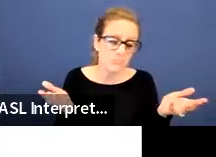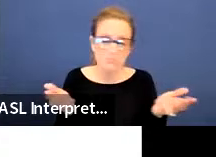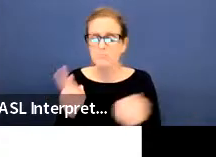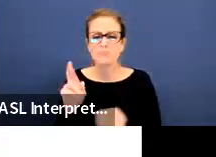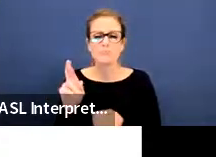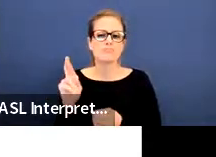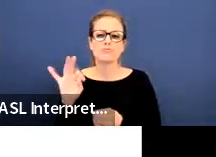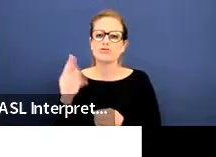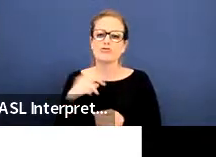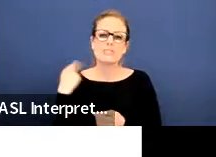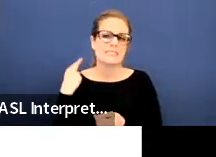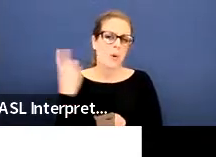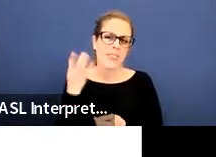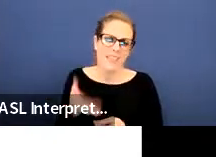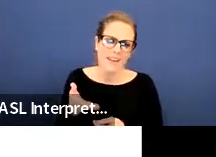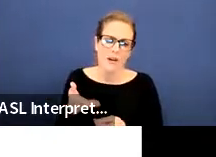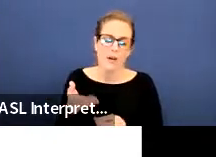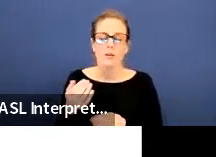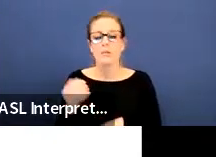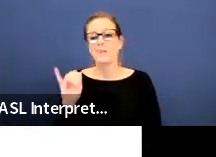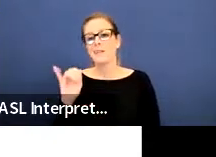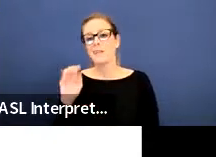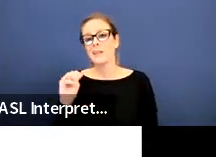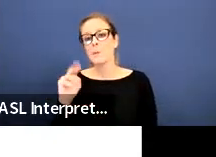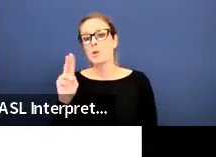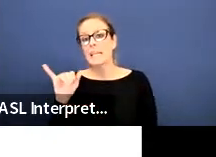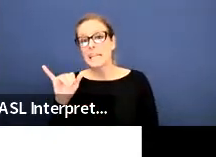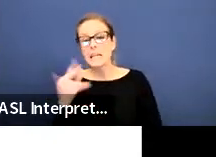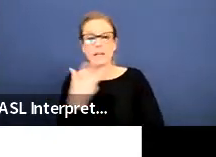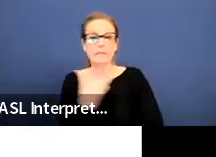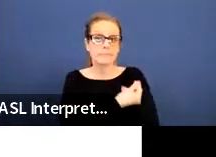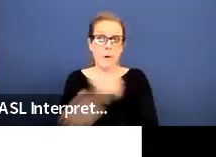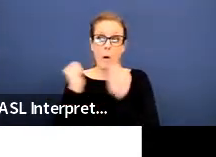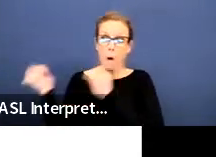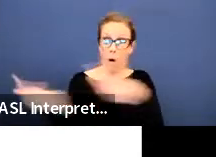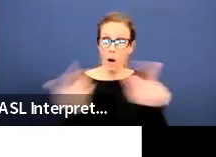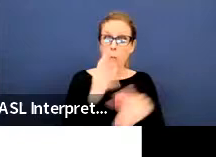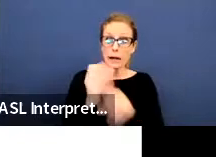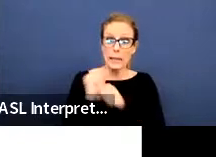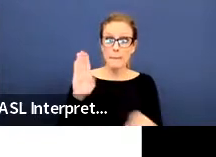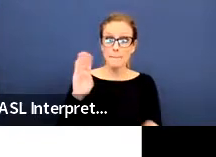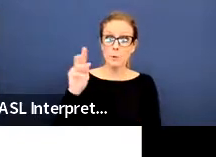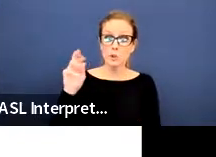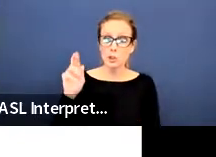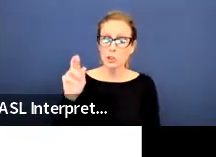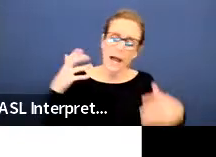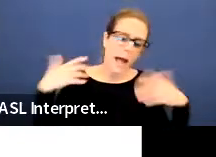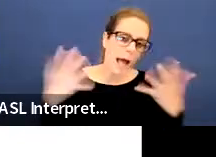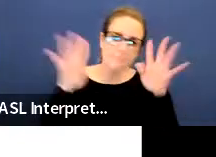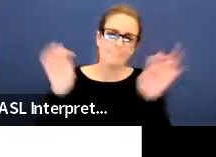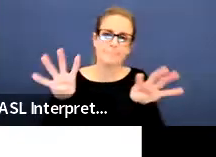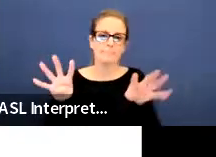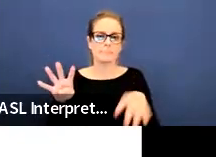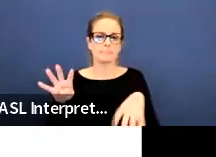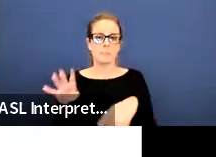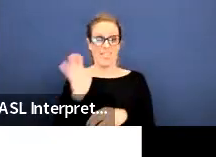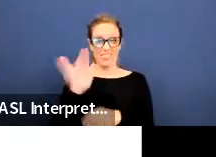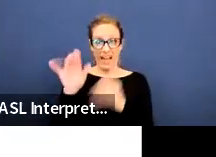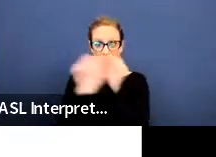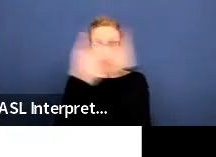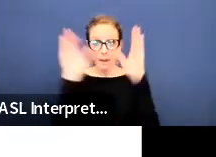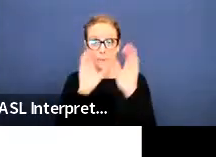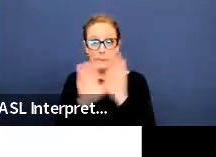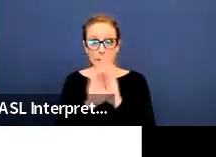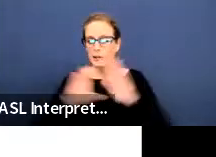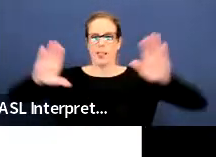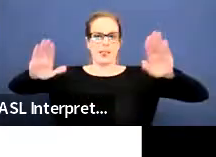there. Maybe immunity will wane. Not everybody will get a booster shot. but we're just not there yet.